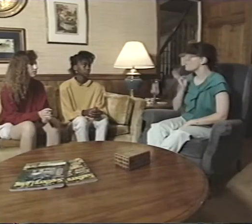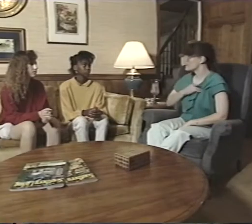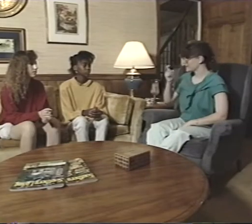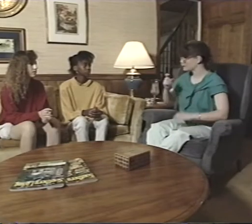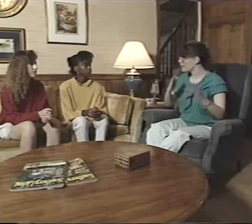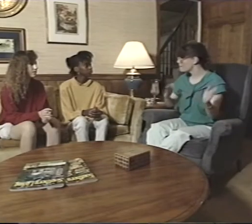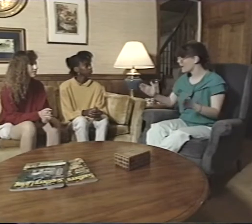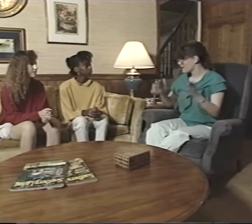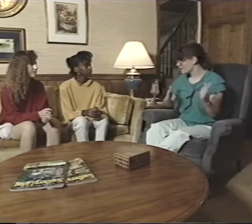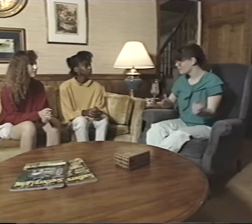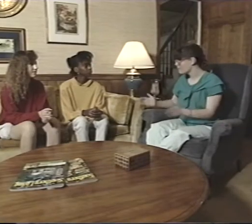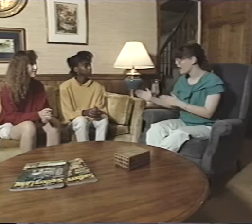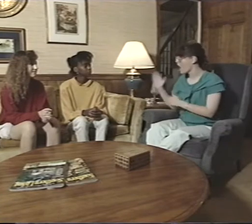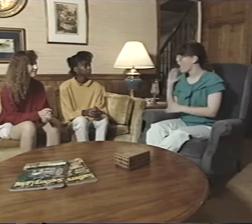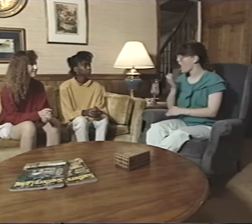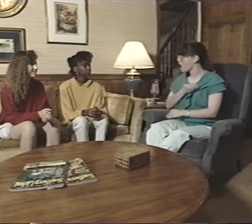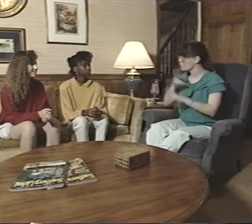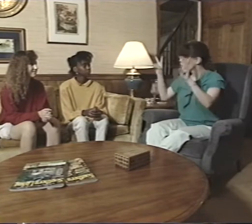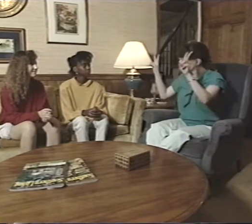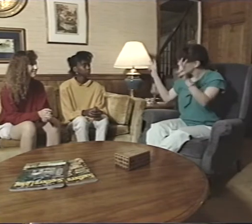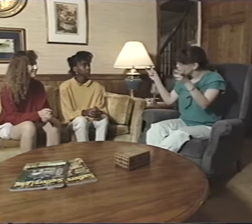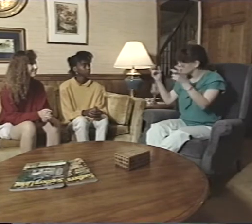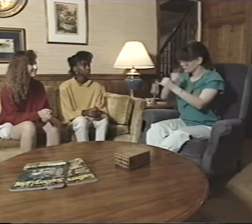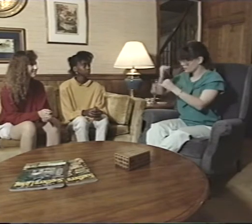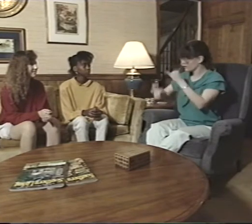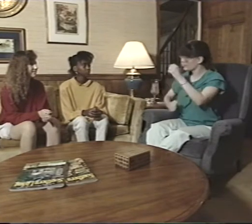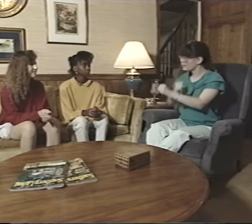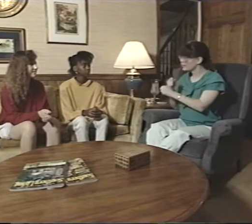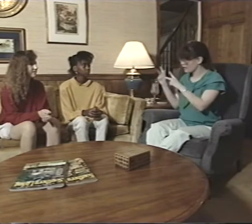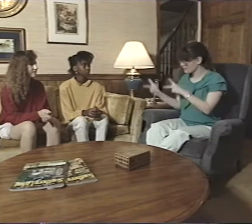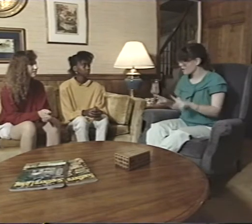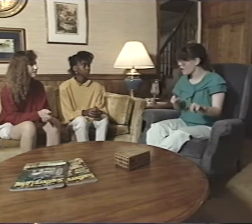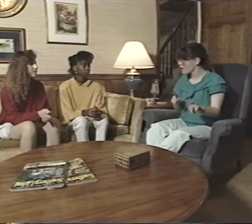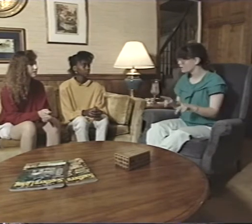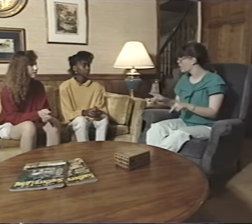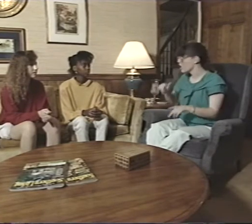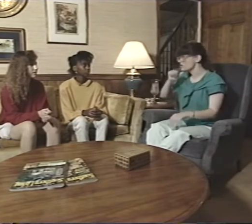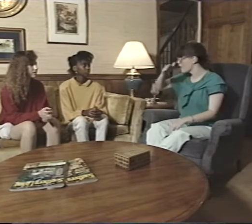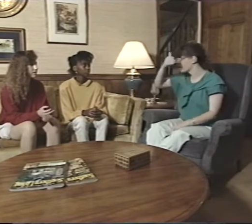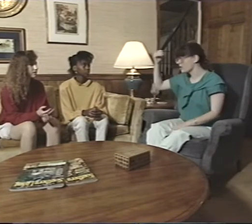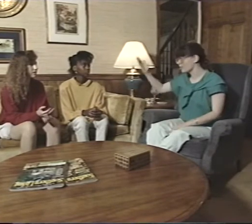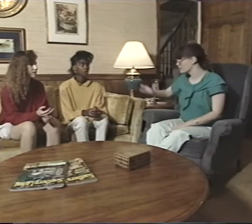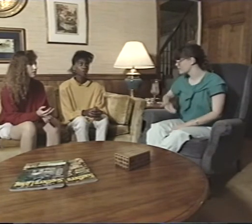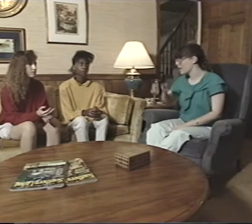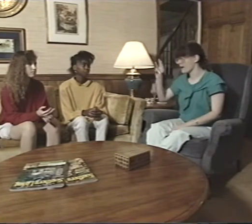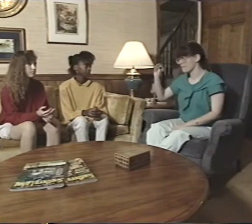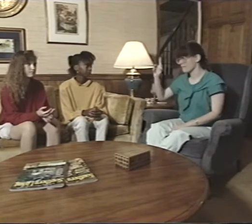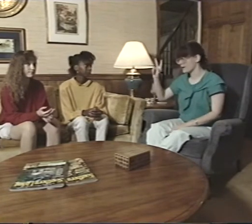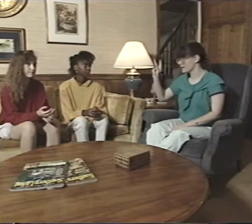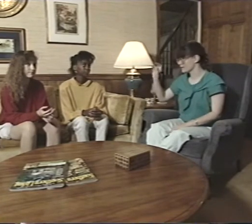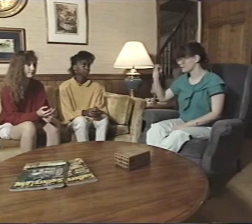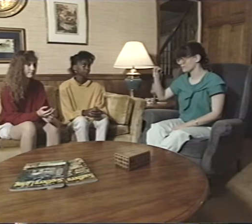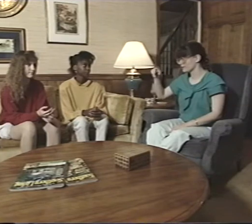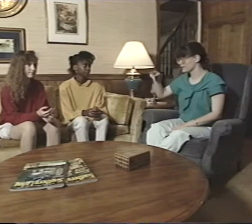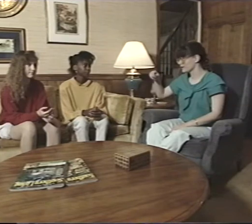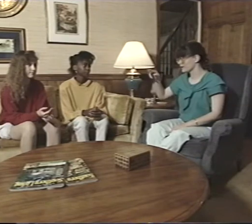We need to be planning our end of the year party. Let's not forget to invite Mr.